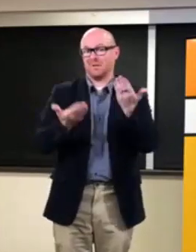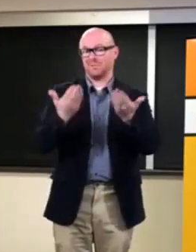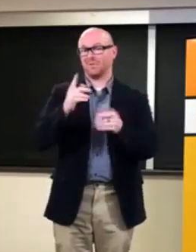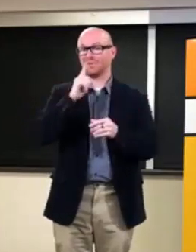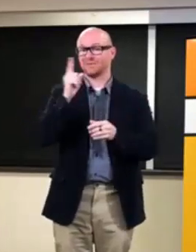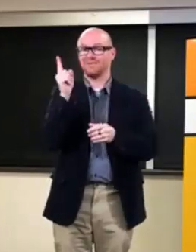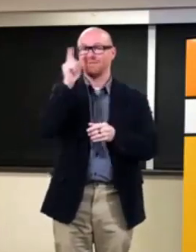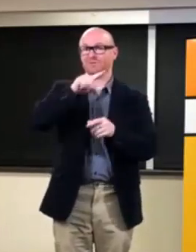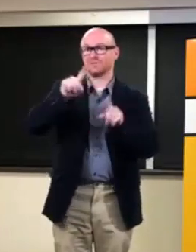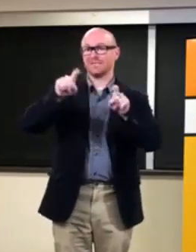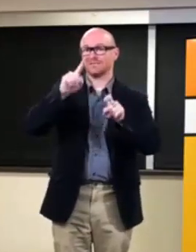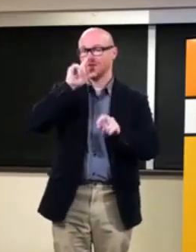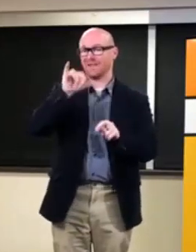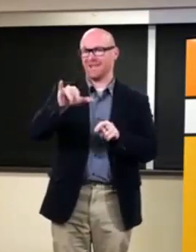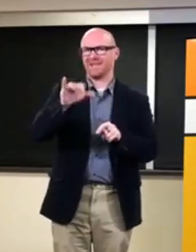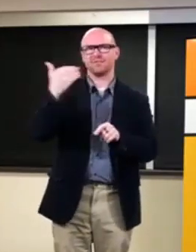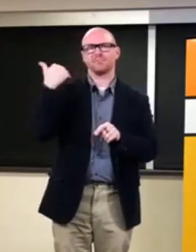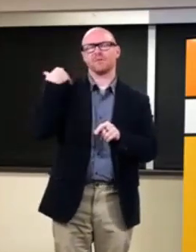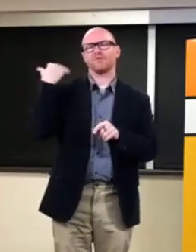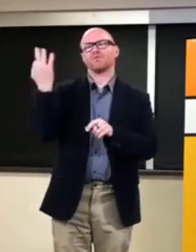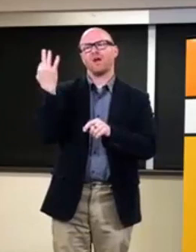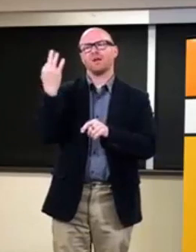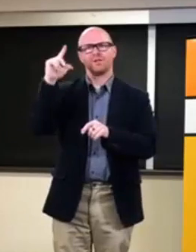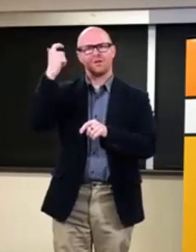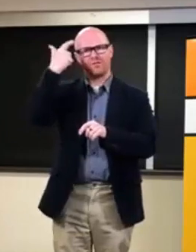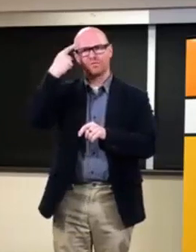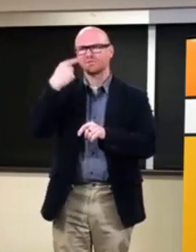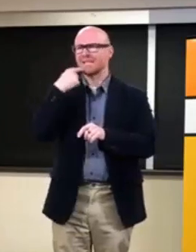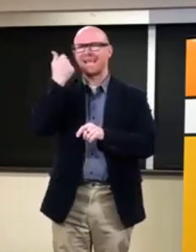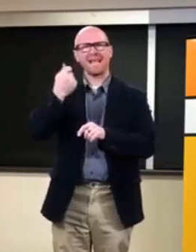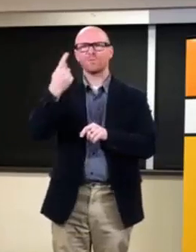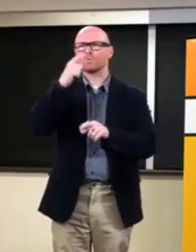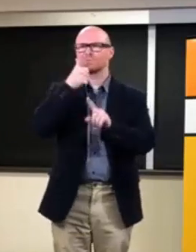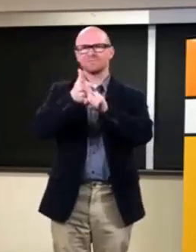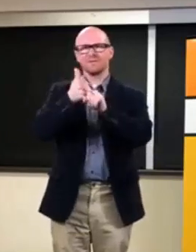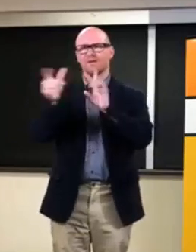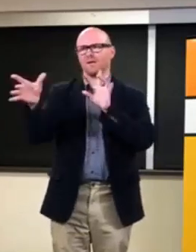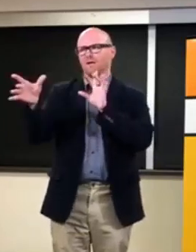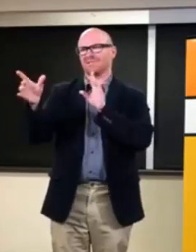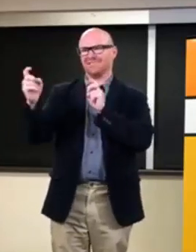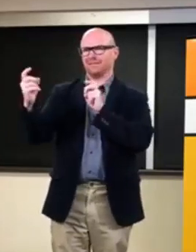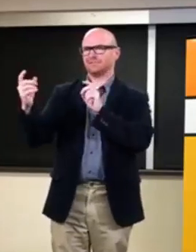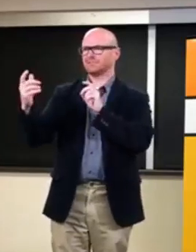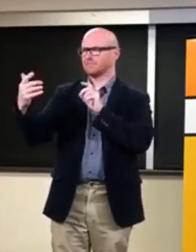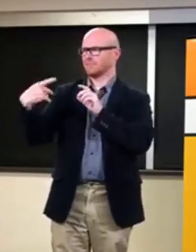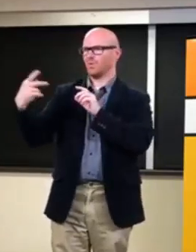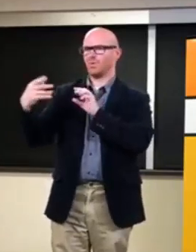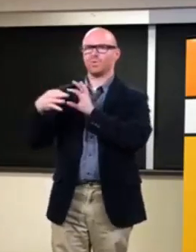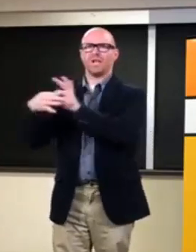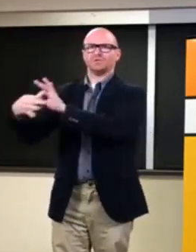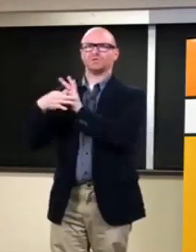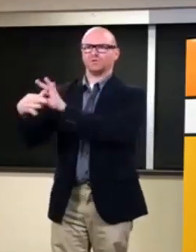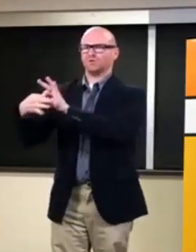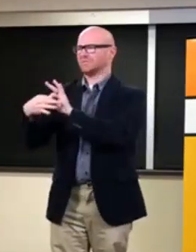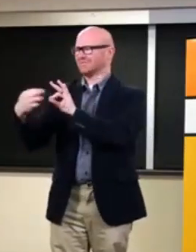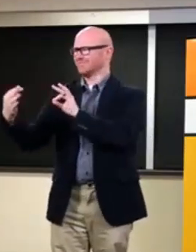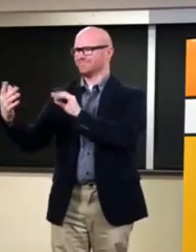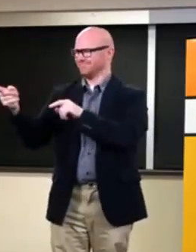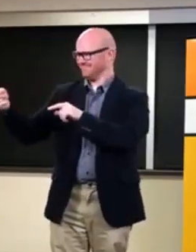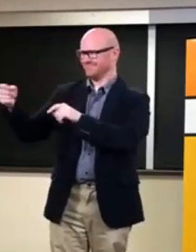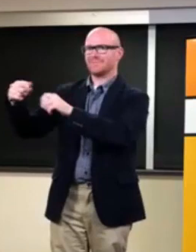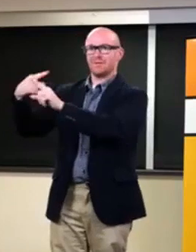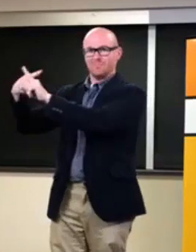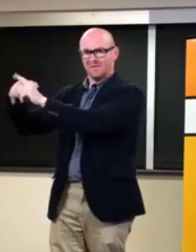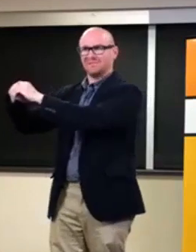that? Correct. Because on Friday, the governor was saying anybody who has come in contact with anyone who has COVID-19 but doesn't